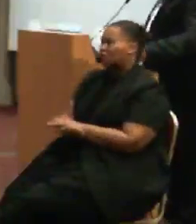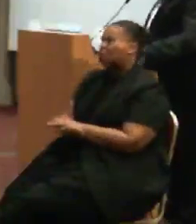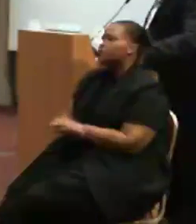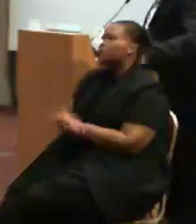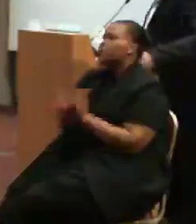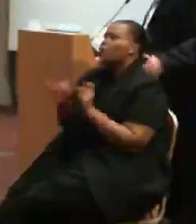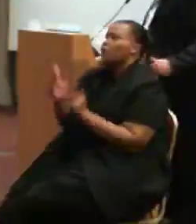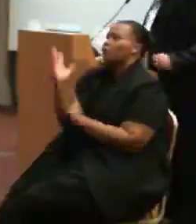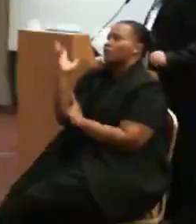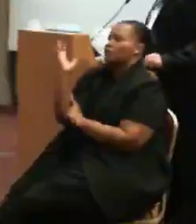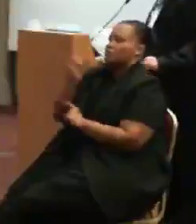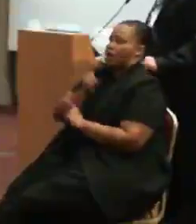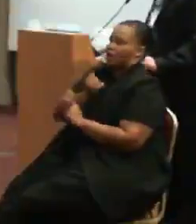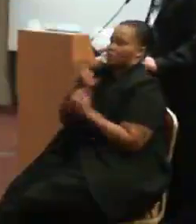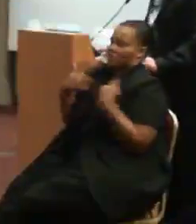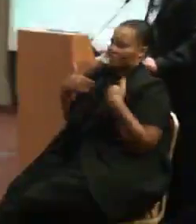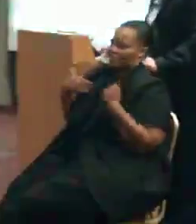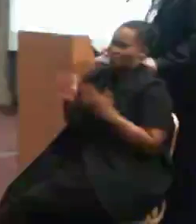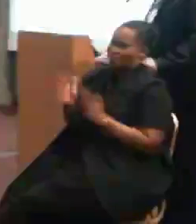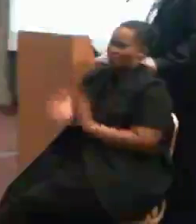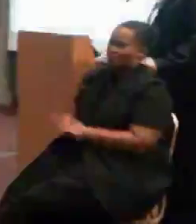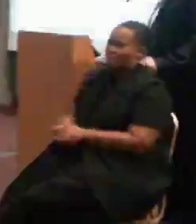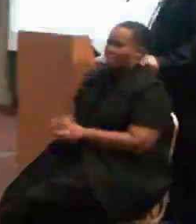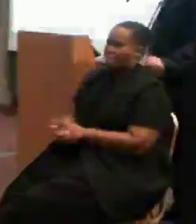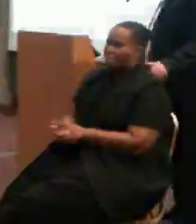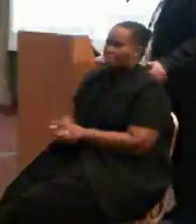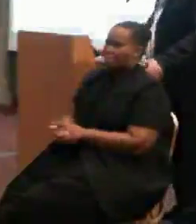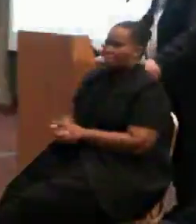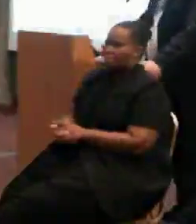Now to my presentation for today.